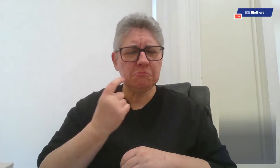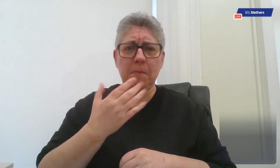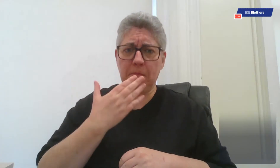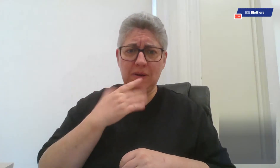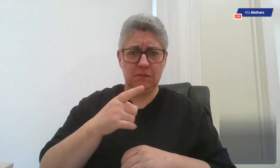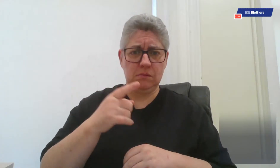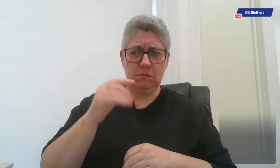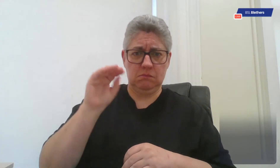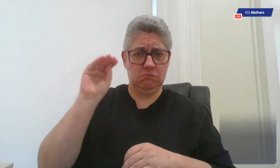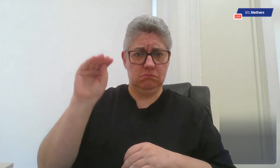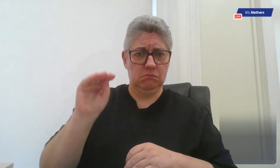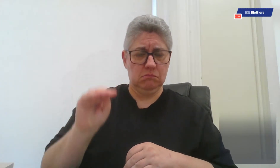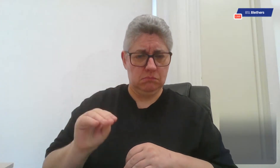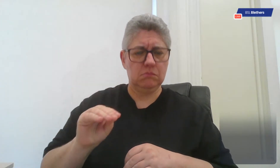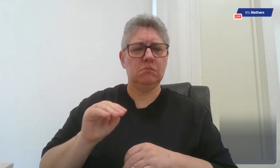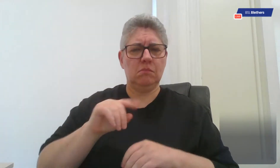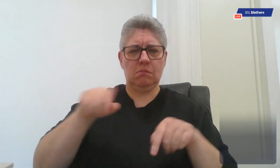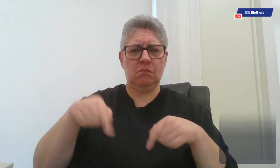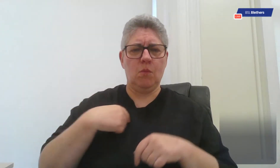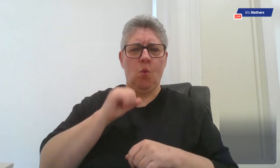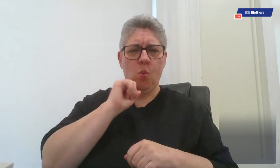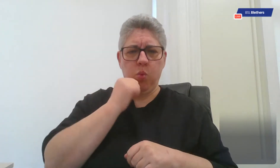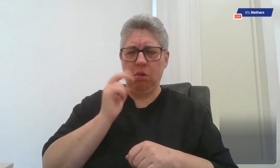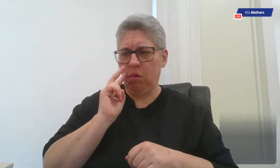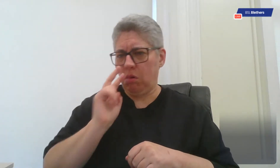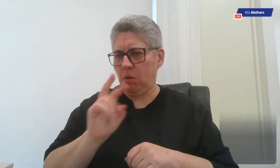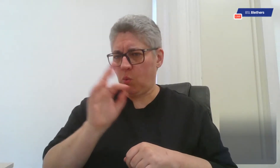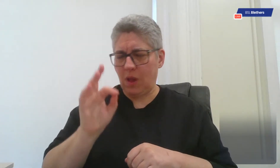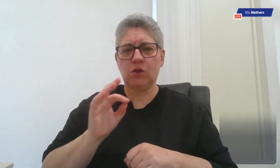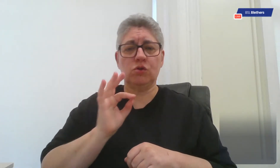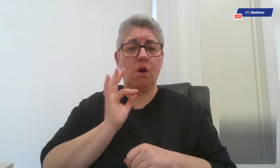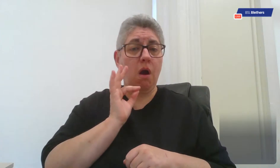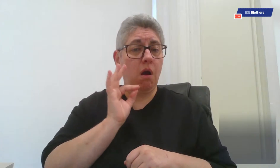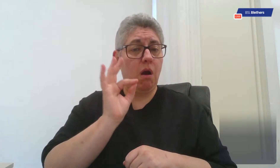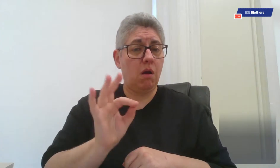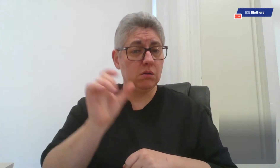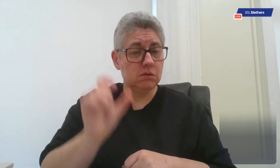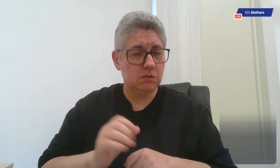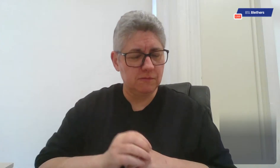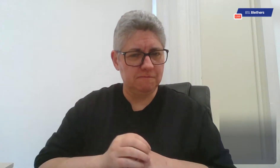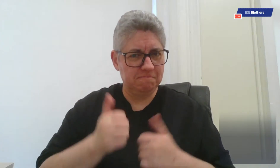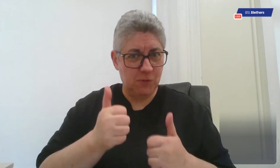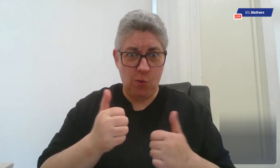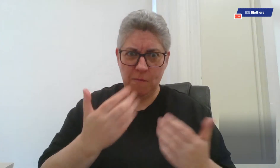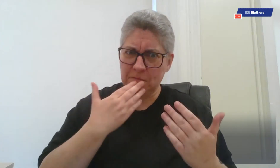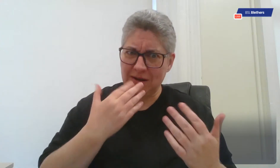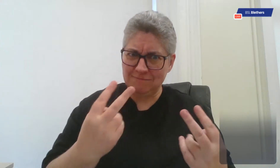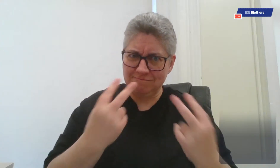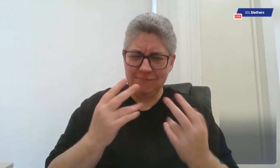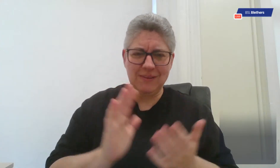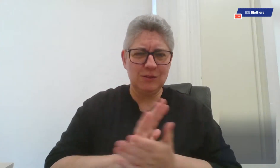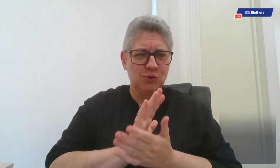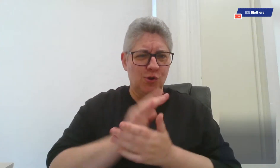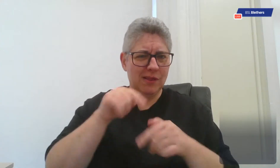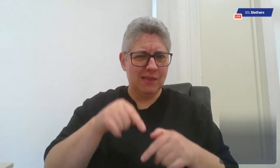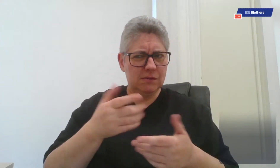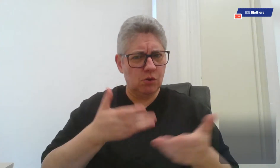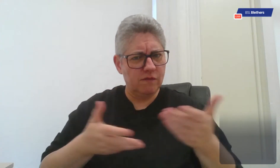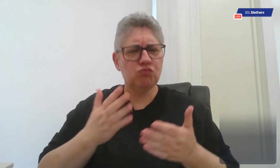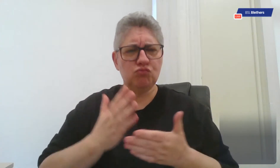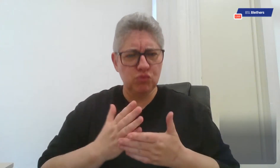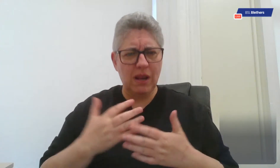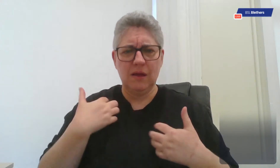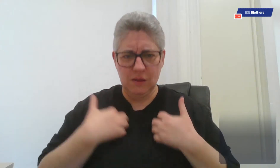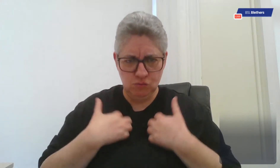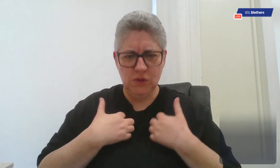more interested in the topic and hopefully prompt you to send in some questions or some comments for our guest